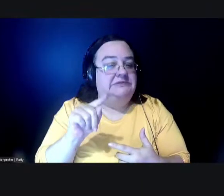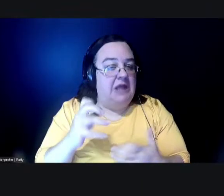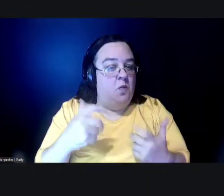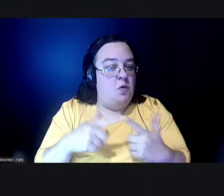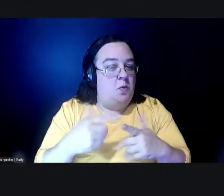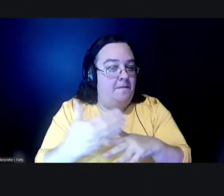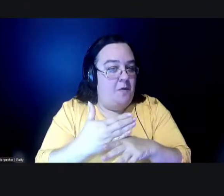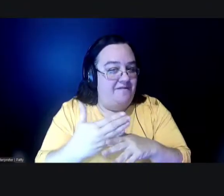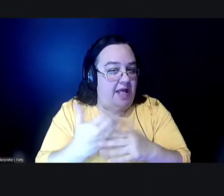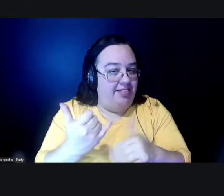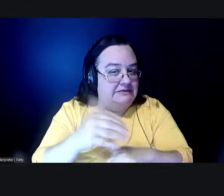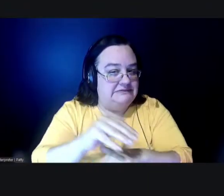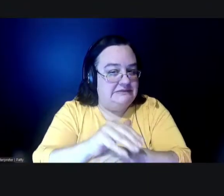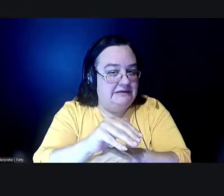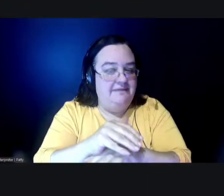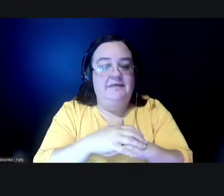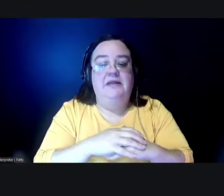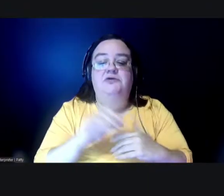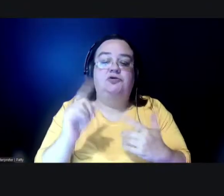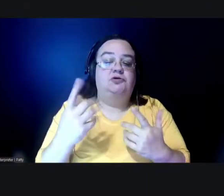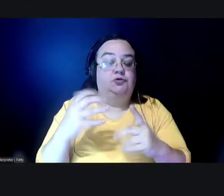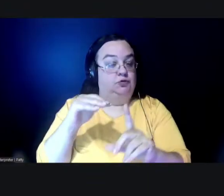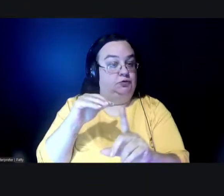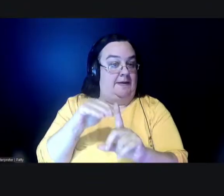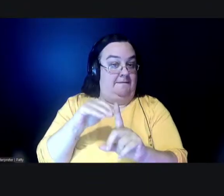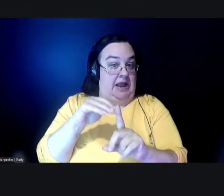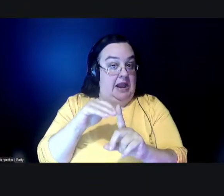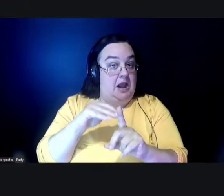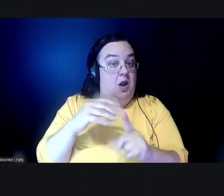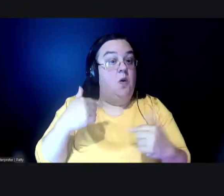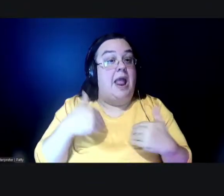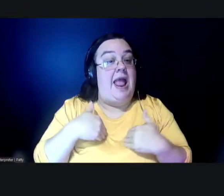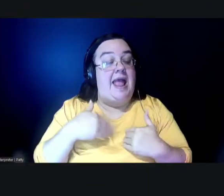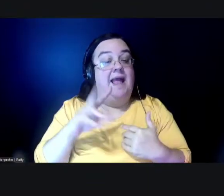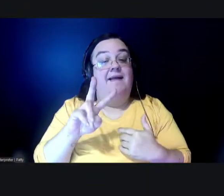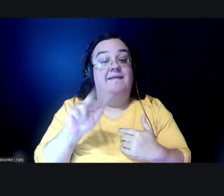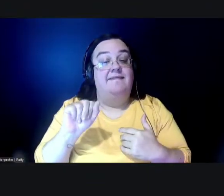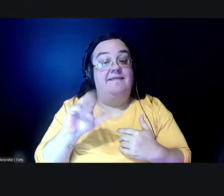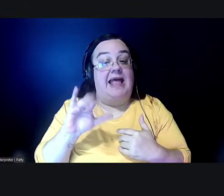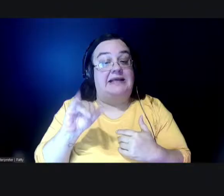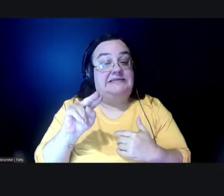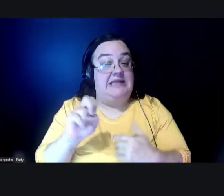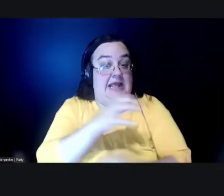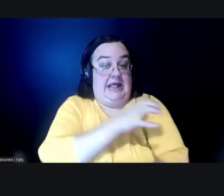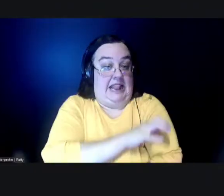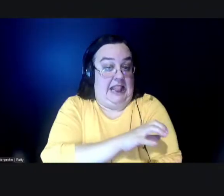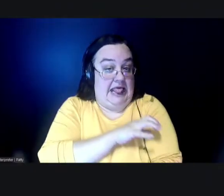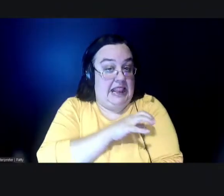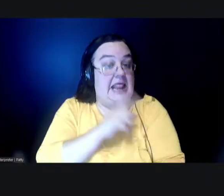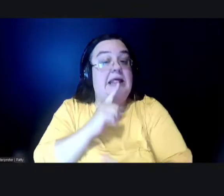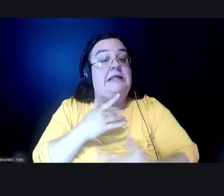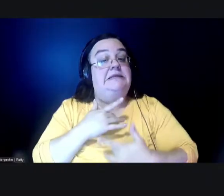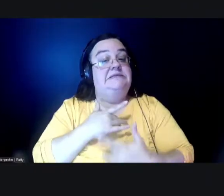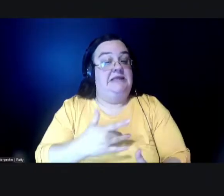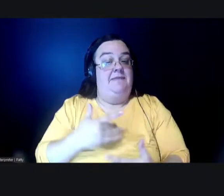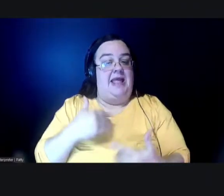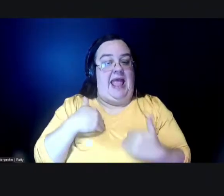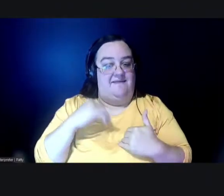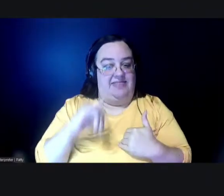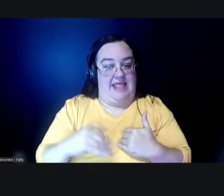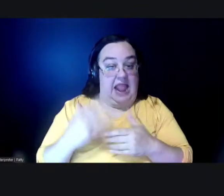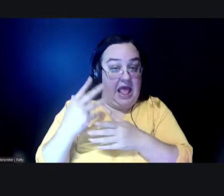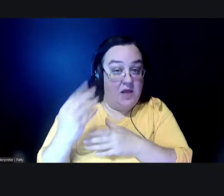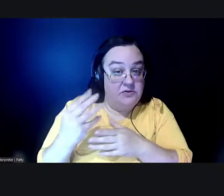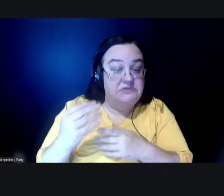evening. Just as a reminder, we're having a vaccine clinic. Typically, we have those outside. The